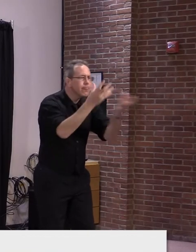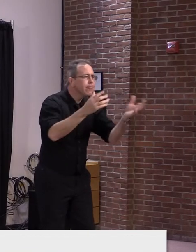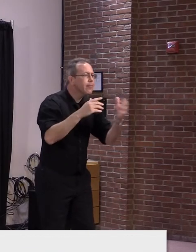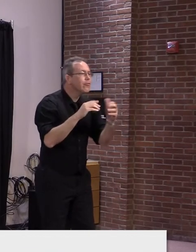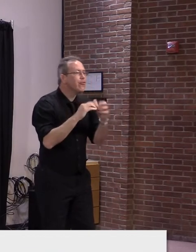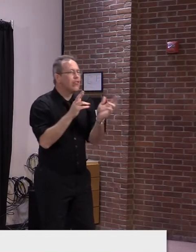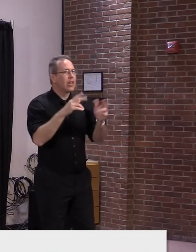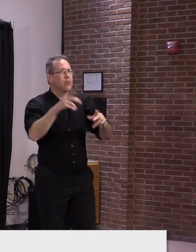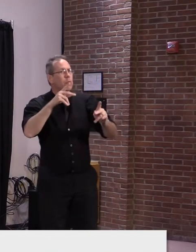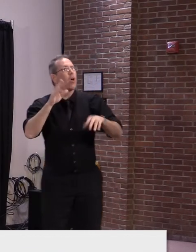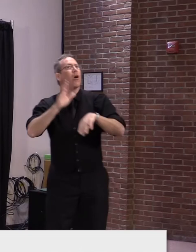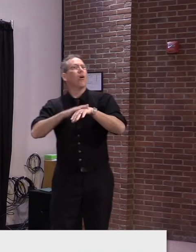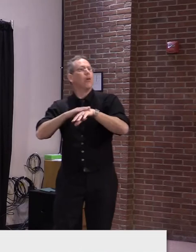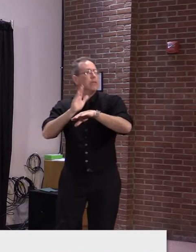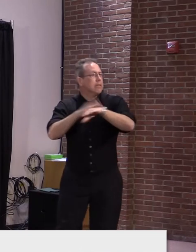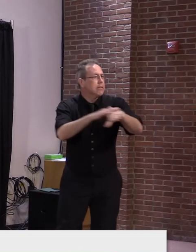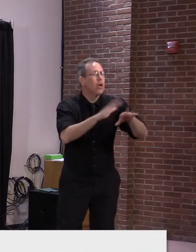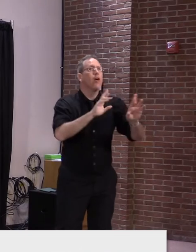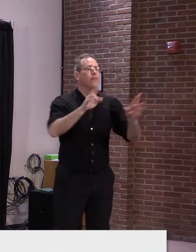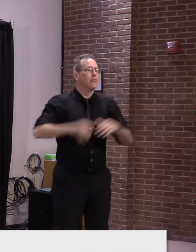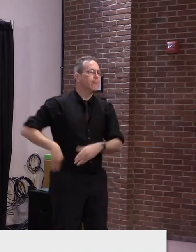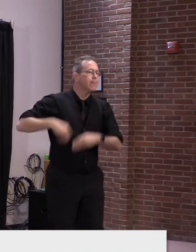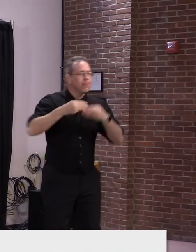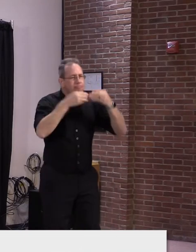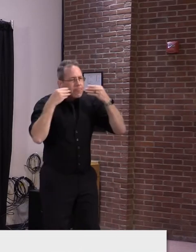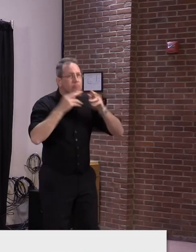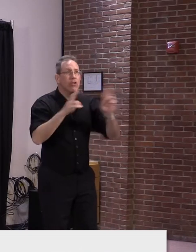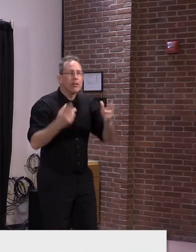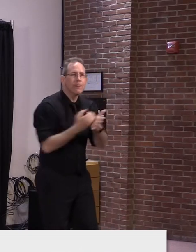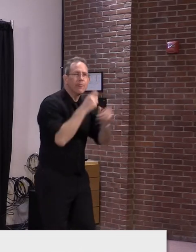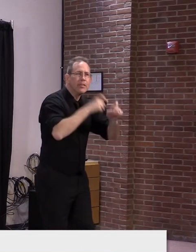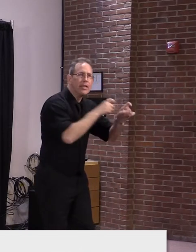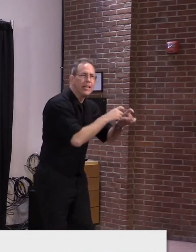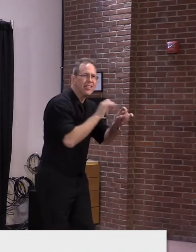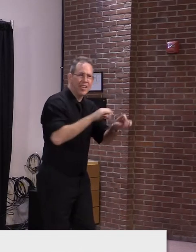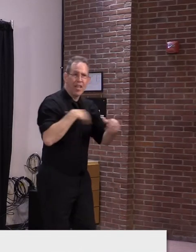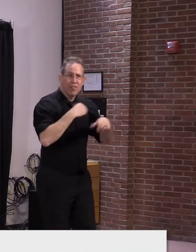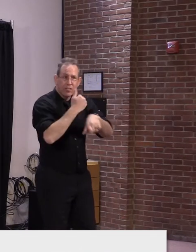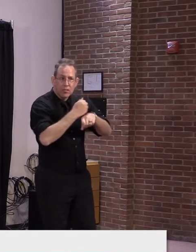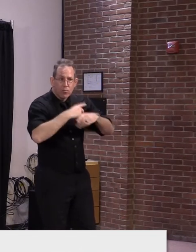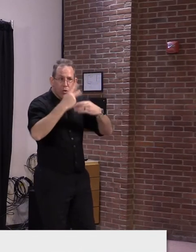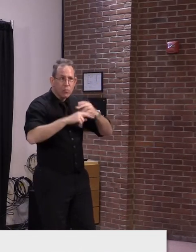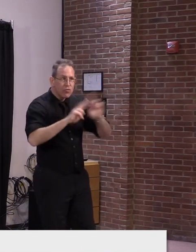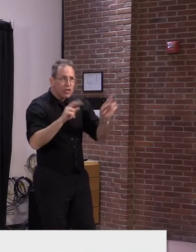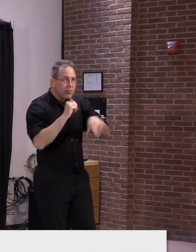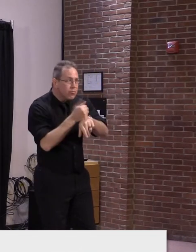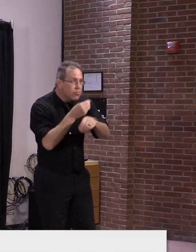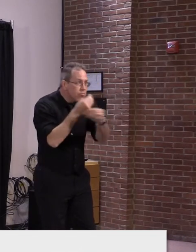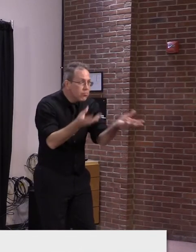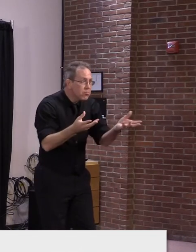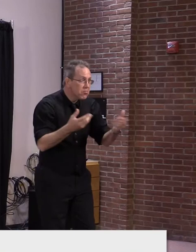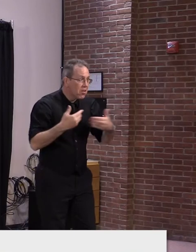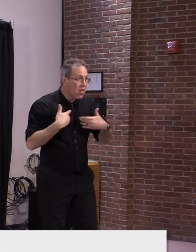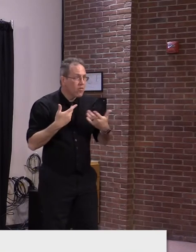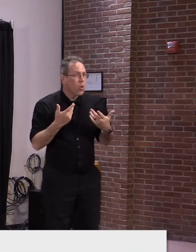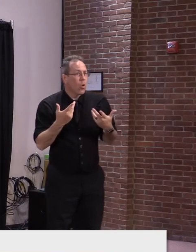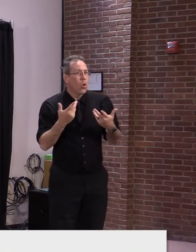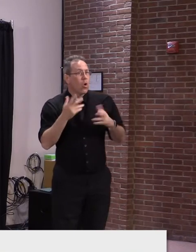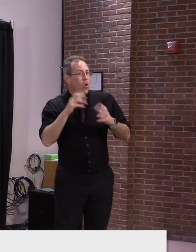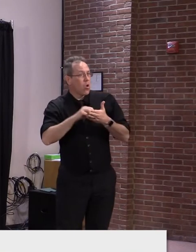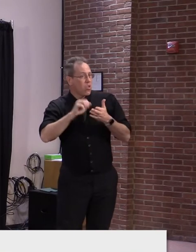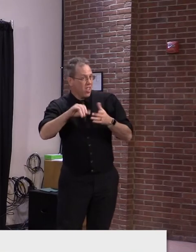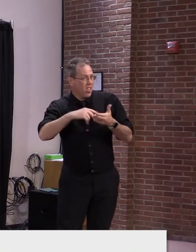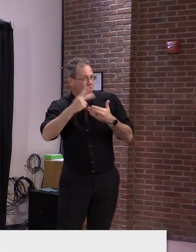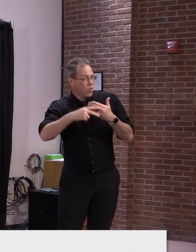things are changing? Well, I'm not sure that we have to unwind a whole lot at this point. We didn't have any,